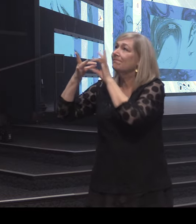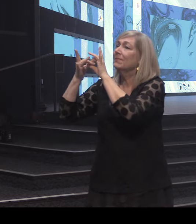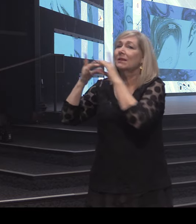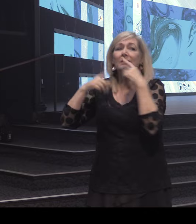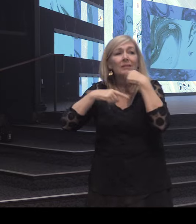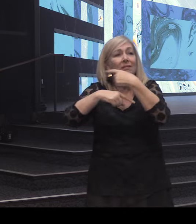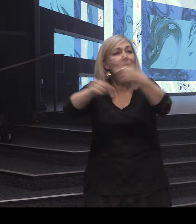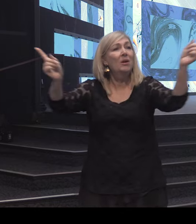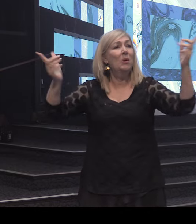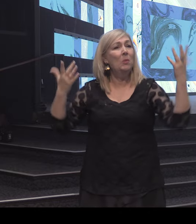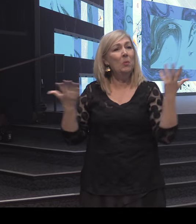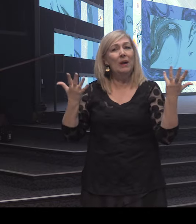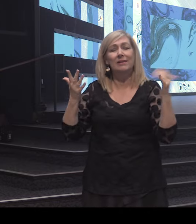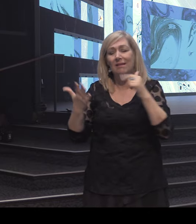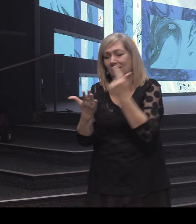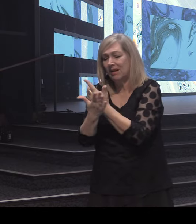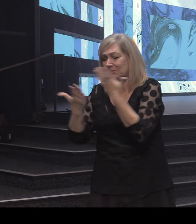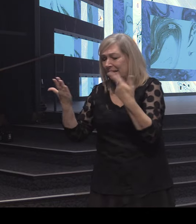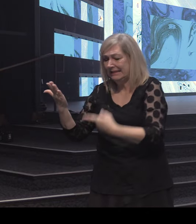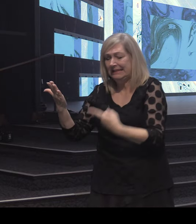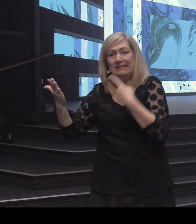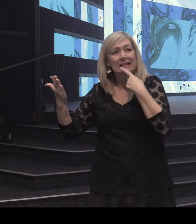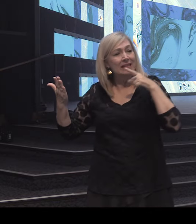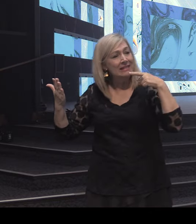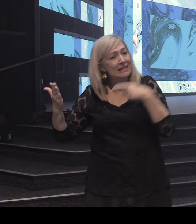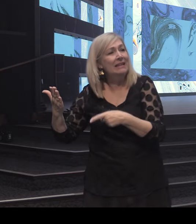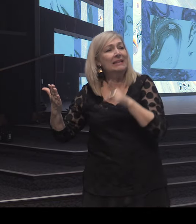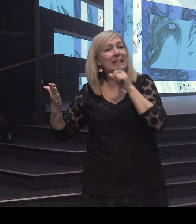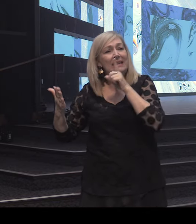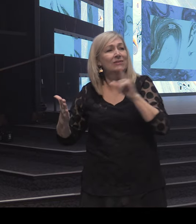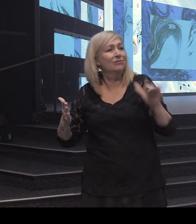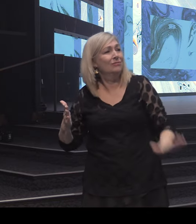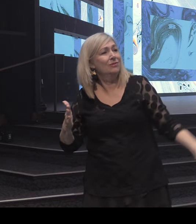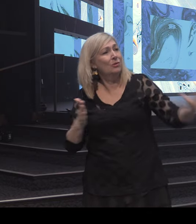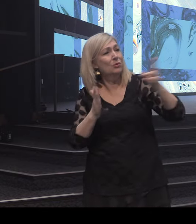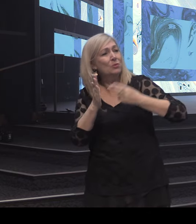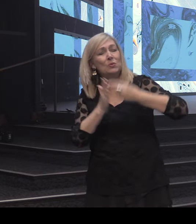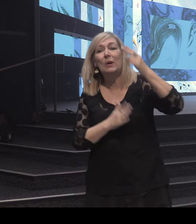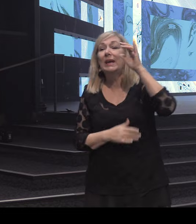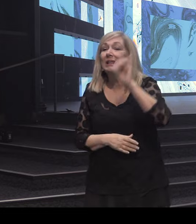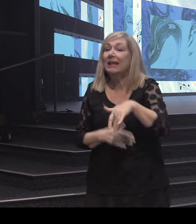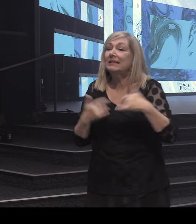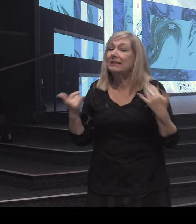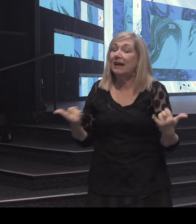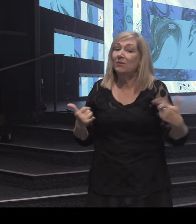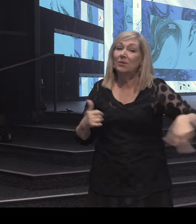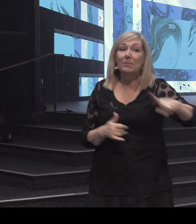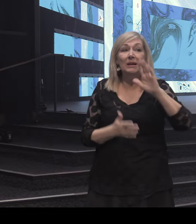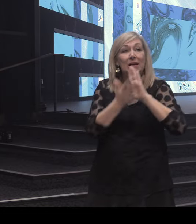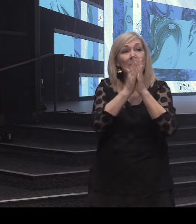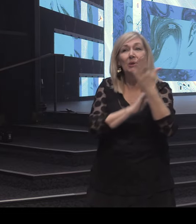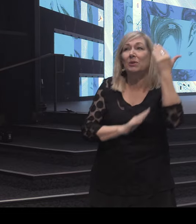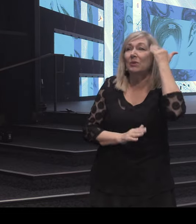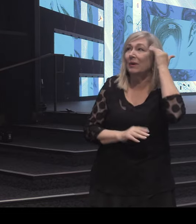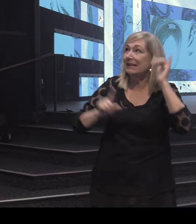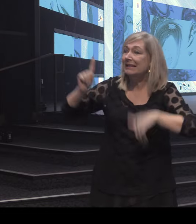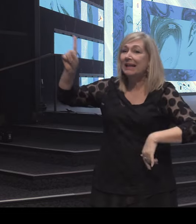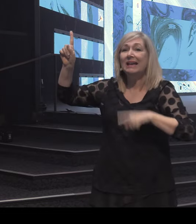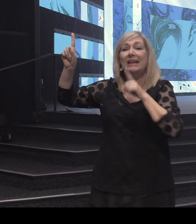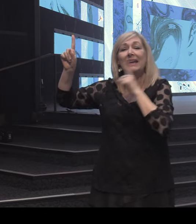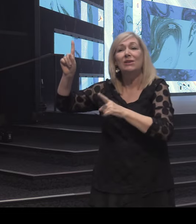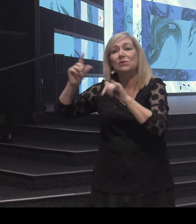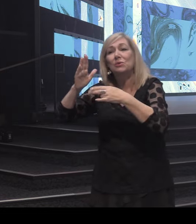of the gospel and to shine Jesus to as many people as possible. And as they come to know the